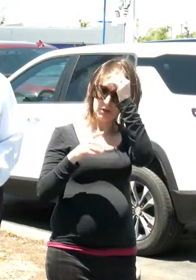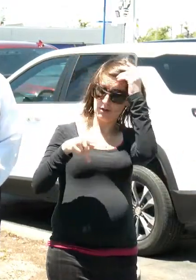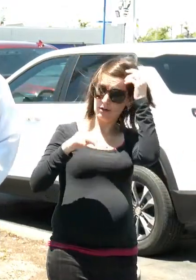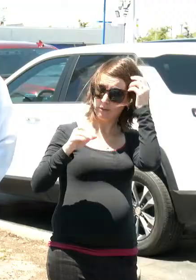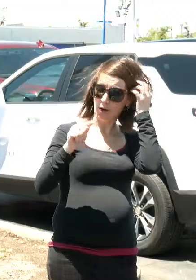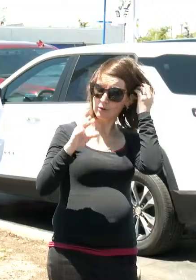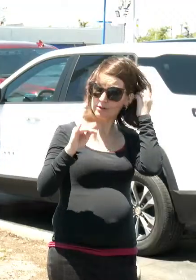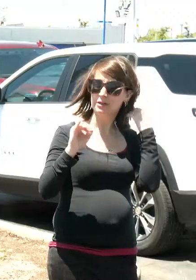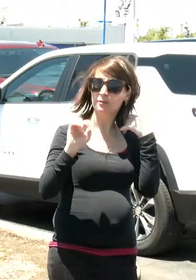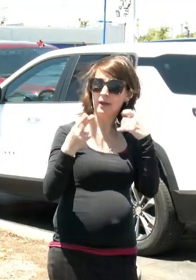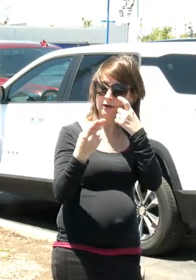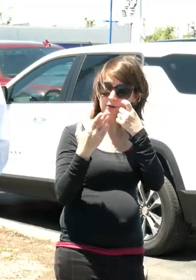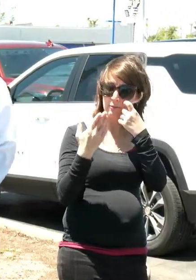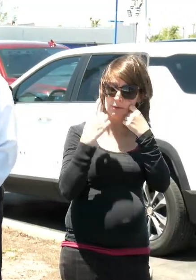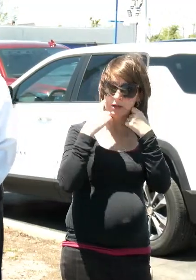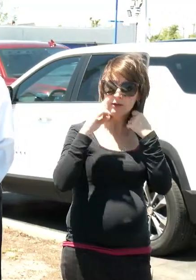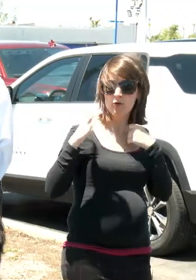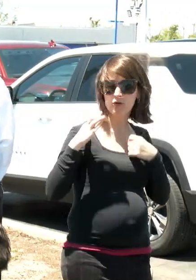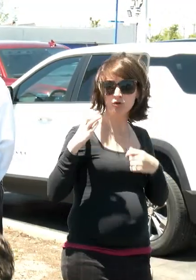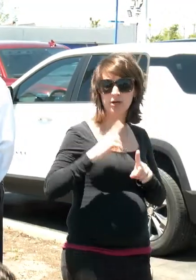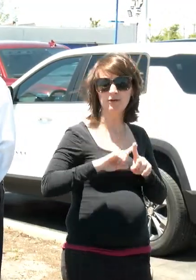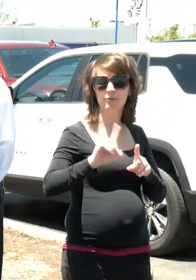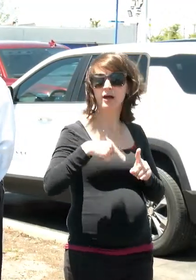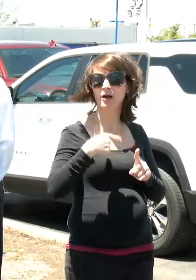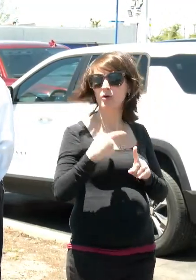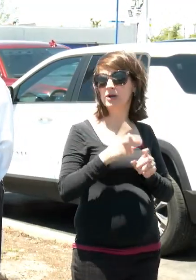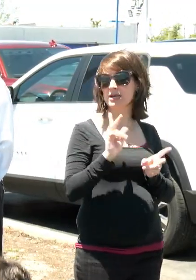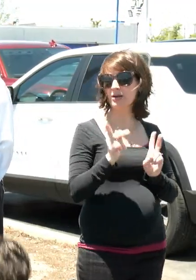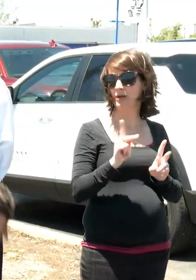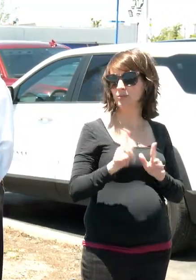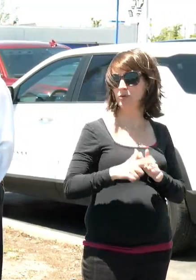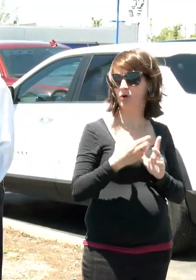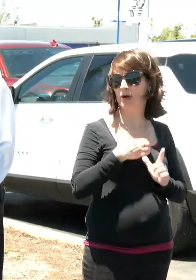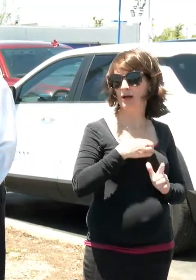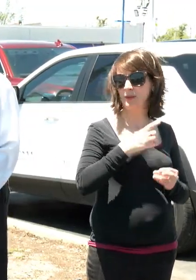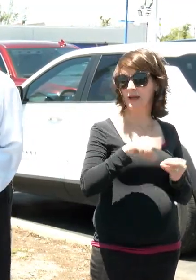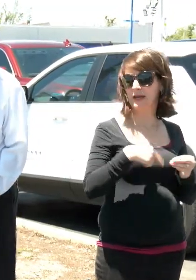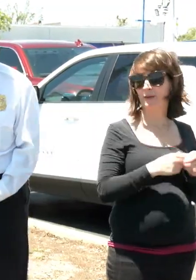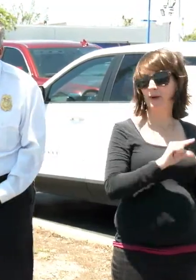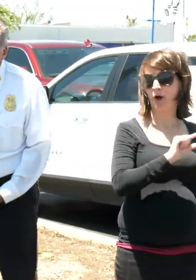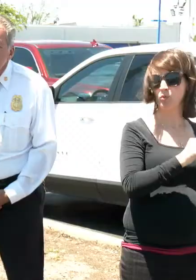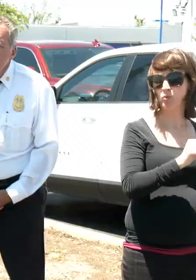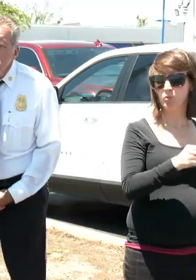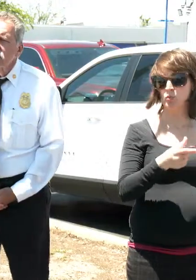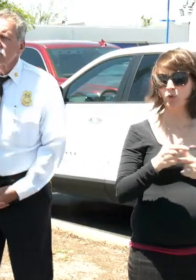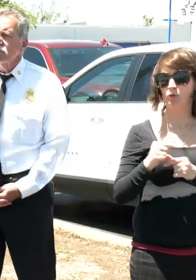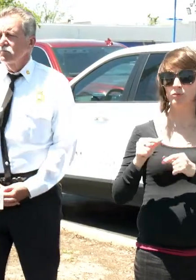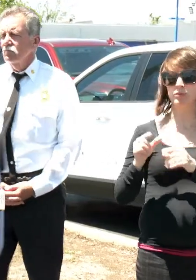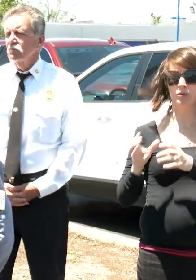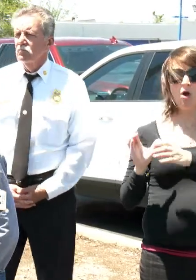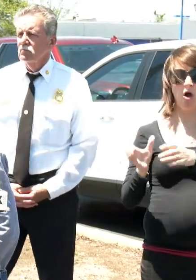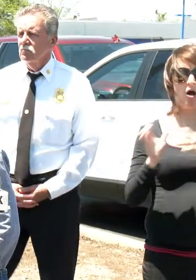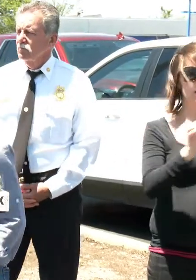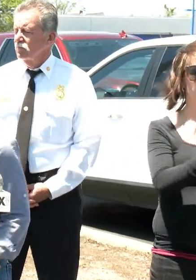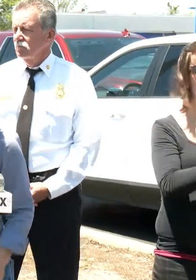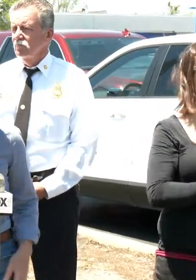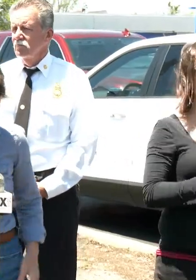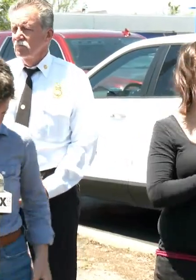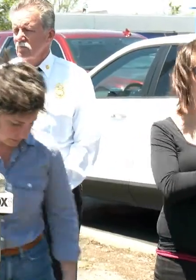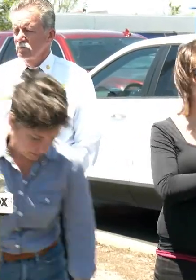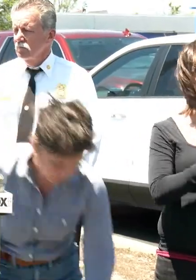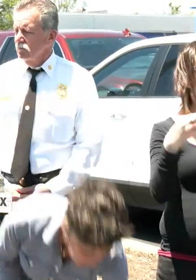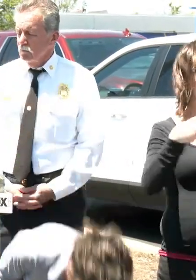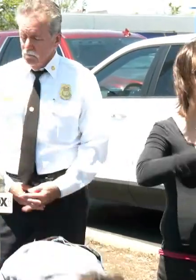Yes. Sure, this might be for the chief. When did residents start complaining about groups walking around with guns in the affected